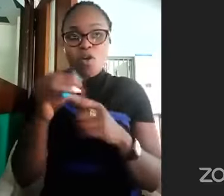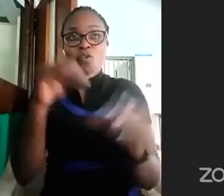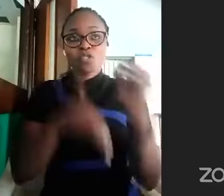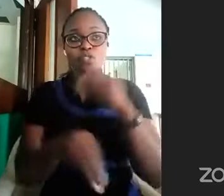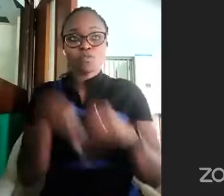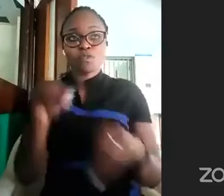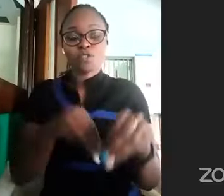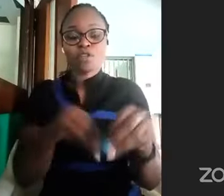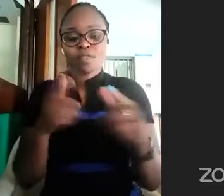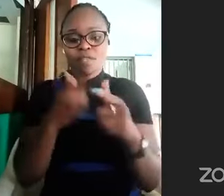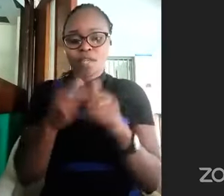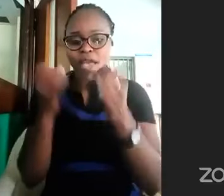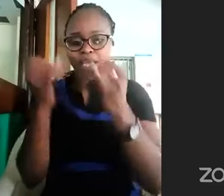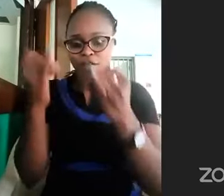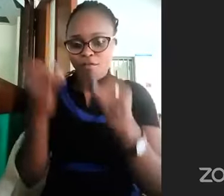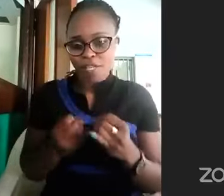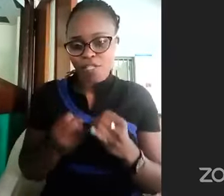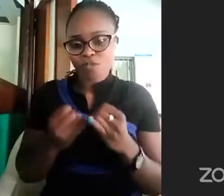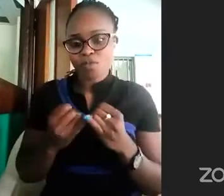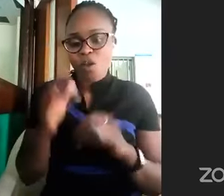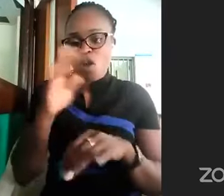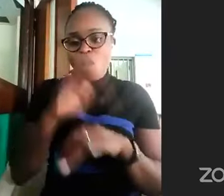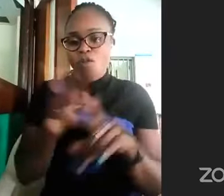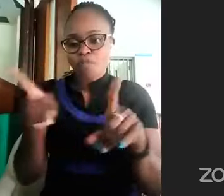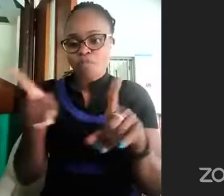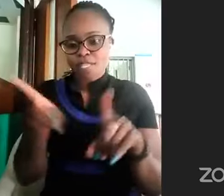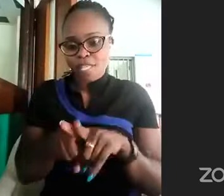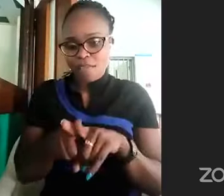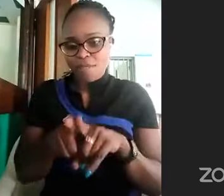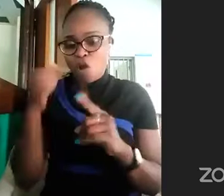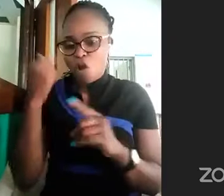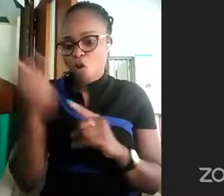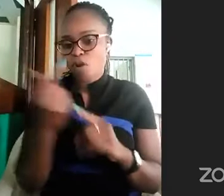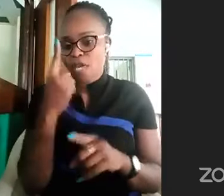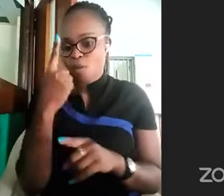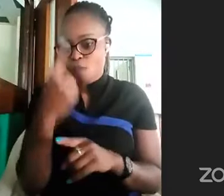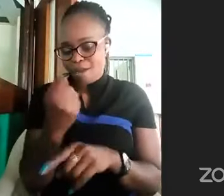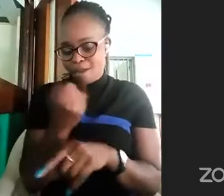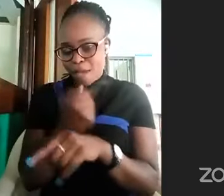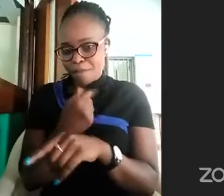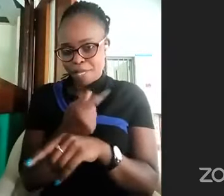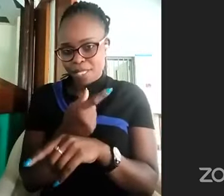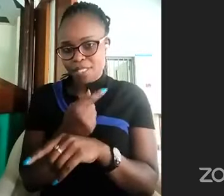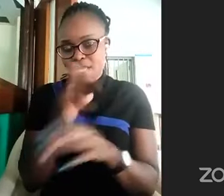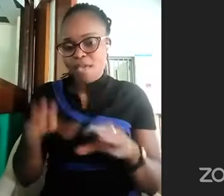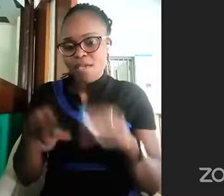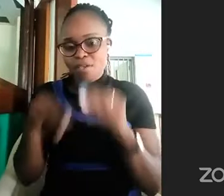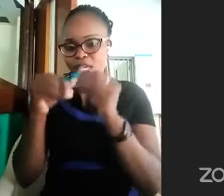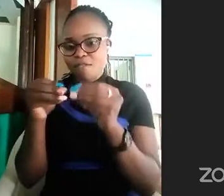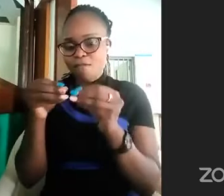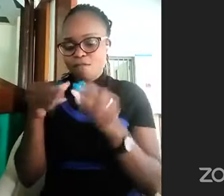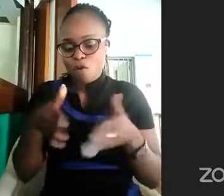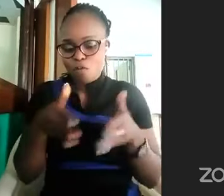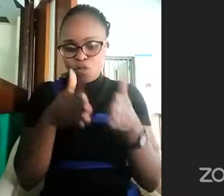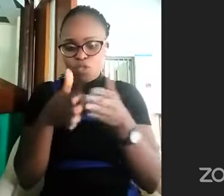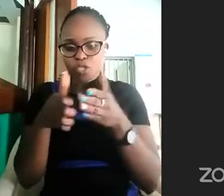invite you on the same, but we have only 1 minute and I only give opportunity to at most